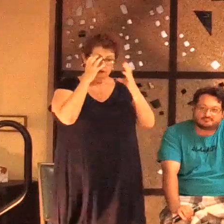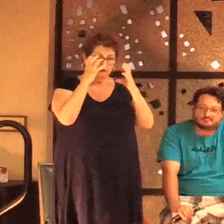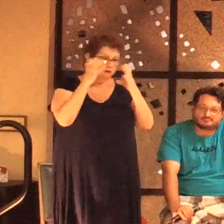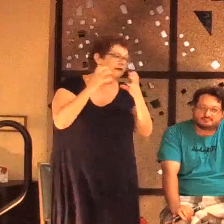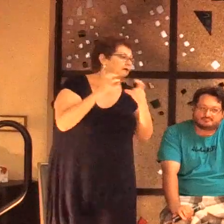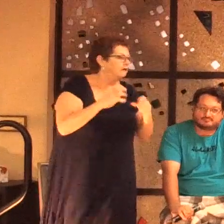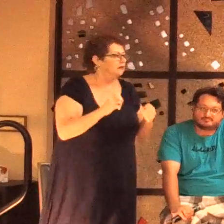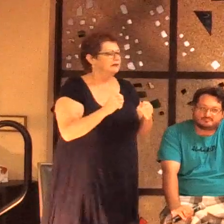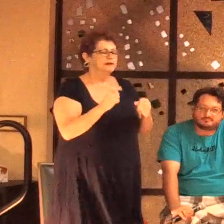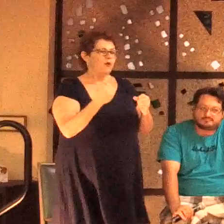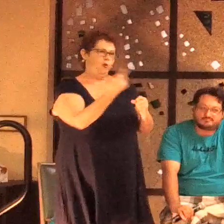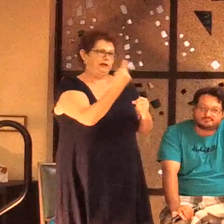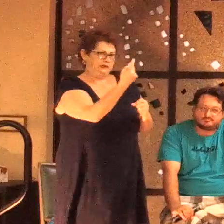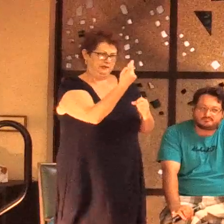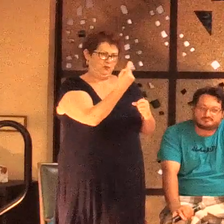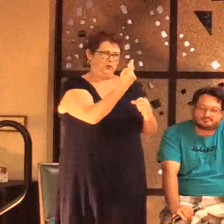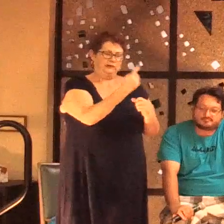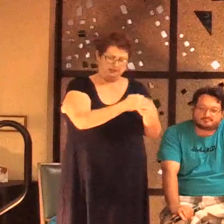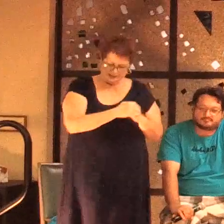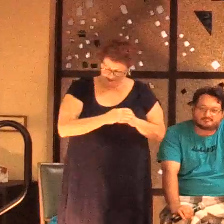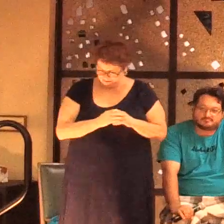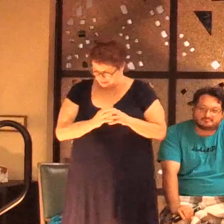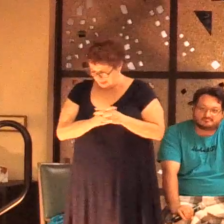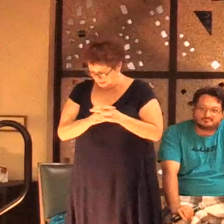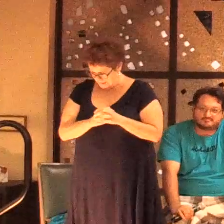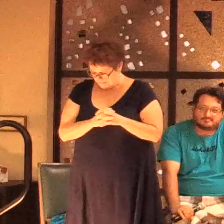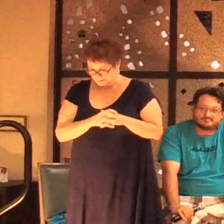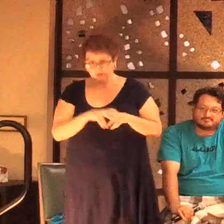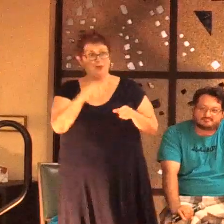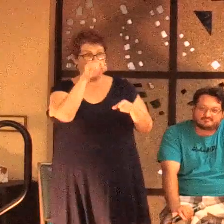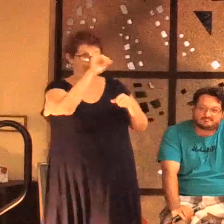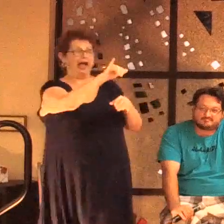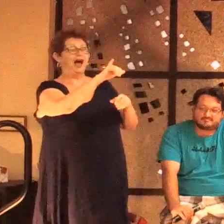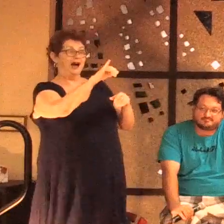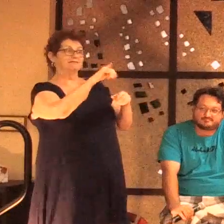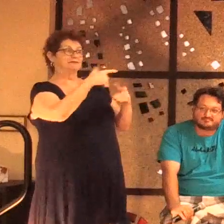clank, clank, clank the coffee cup. Always.